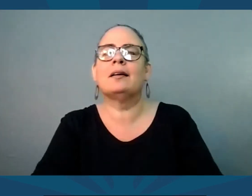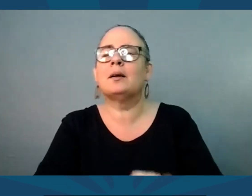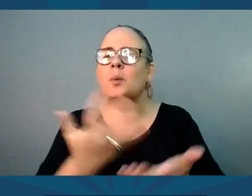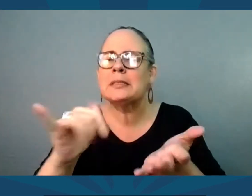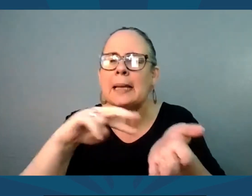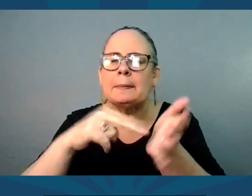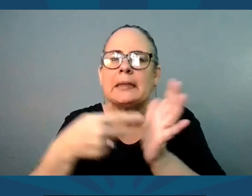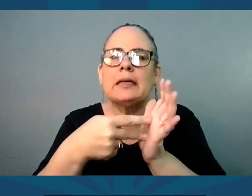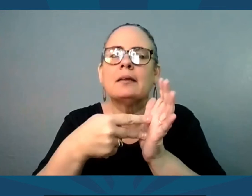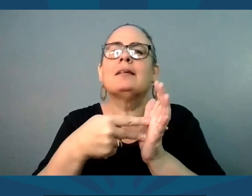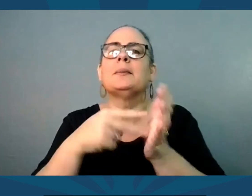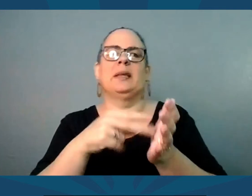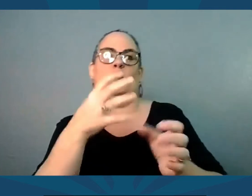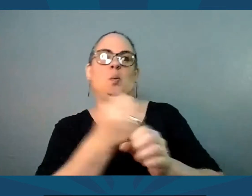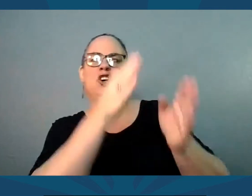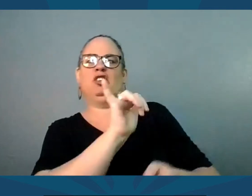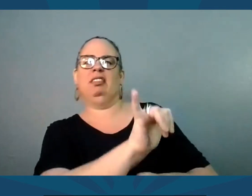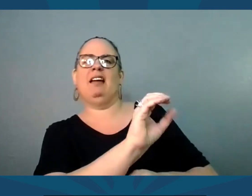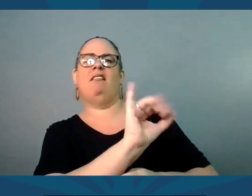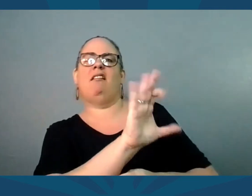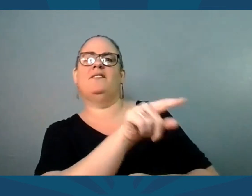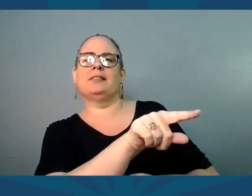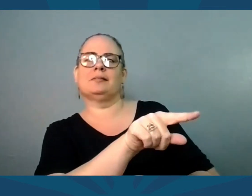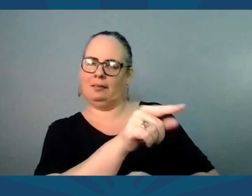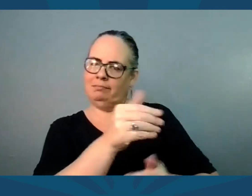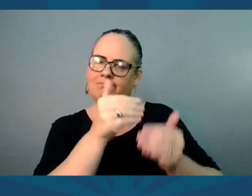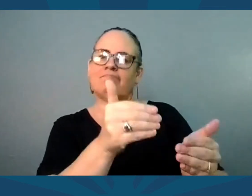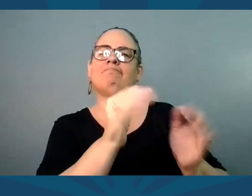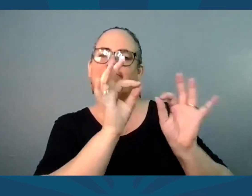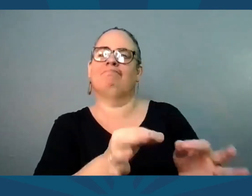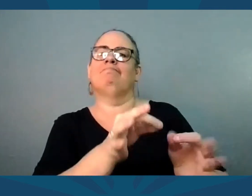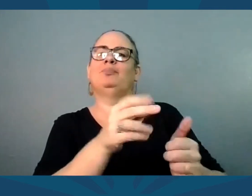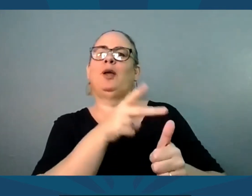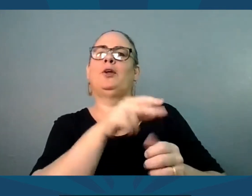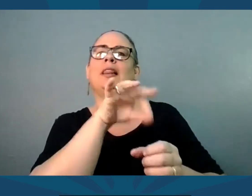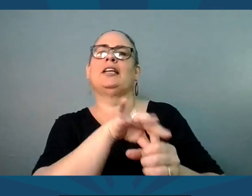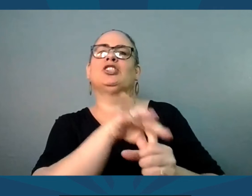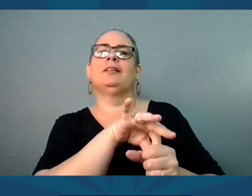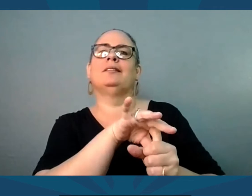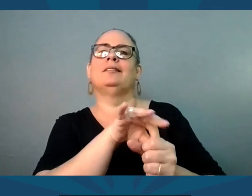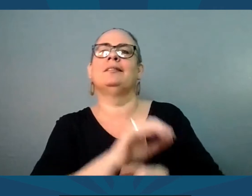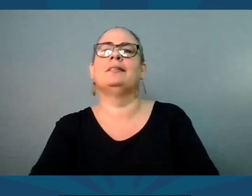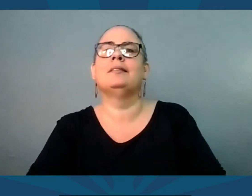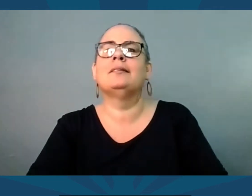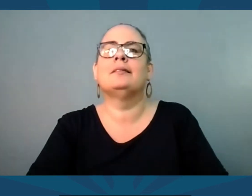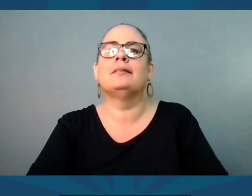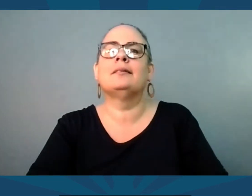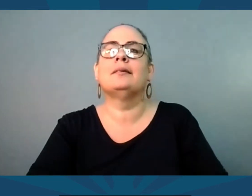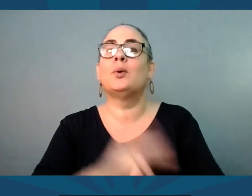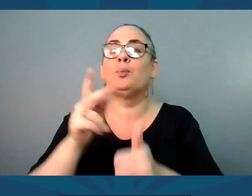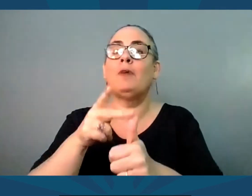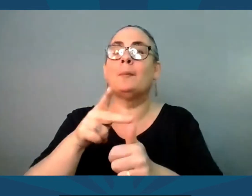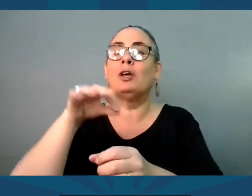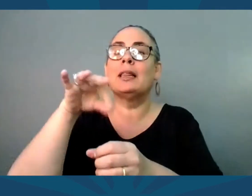Sometimes a particular contest may only have candidates from a single party. This means the winner of that